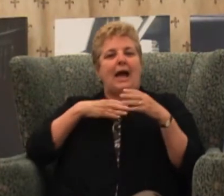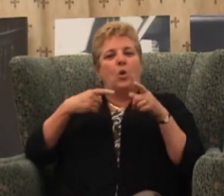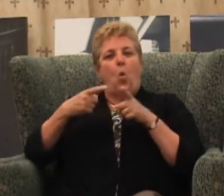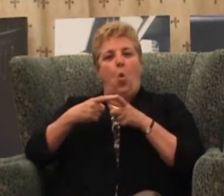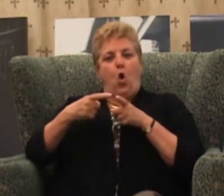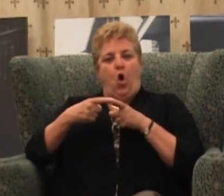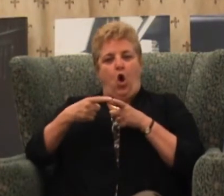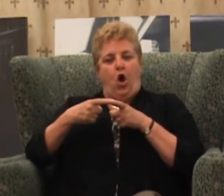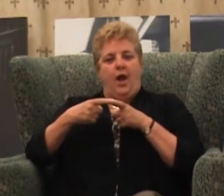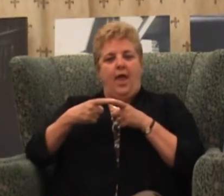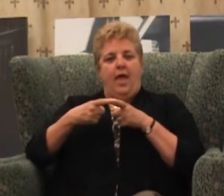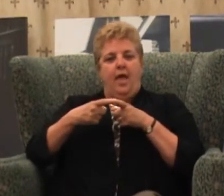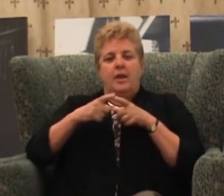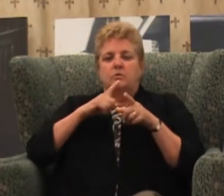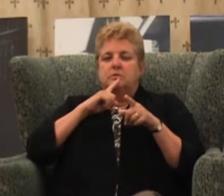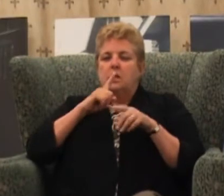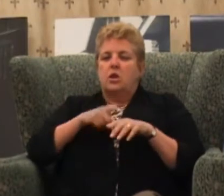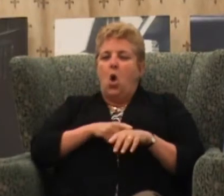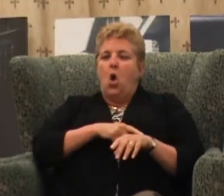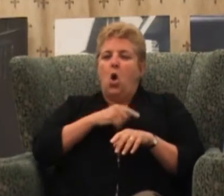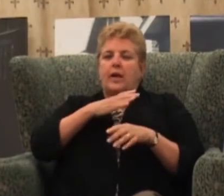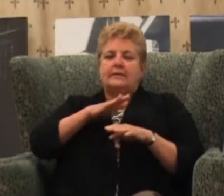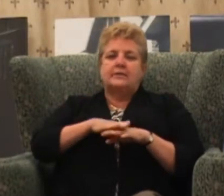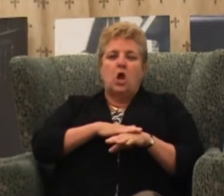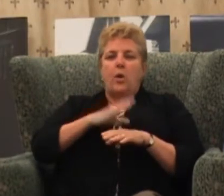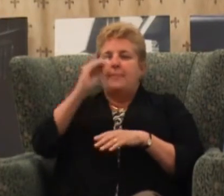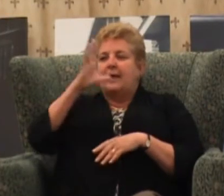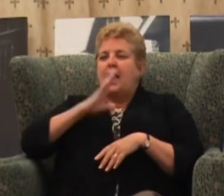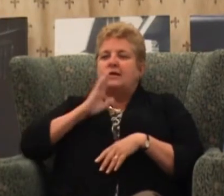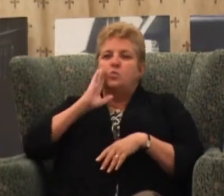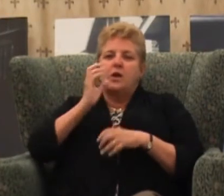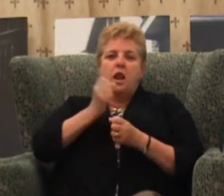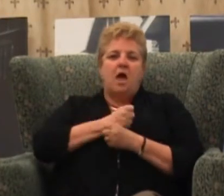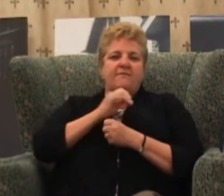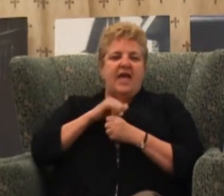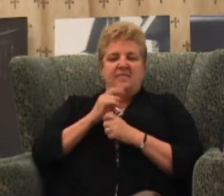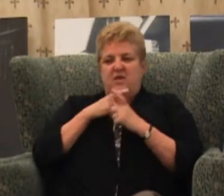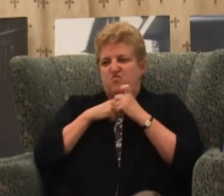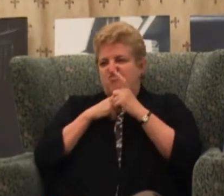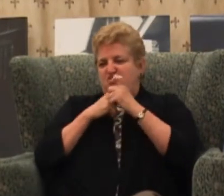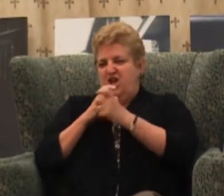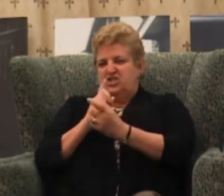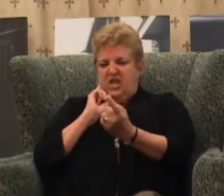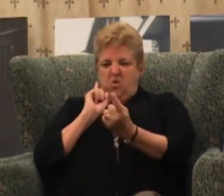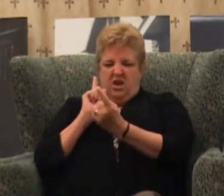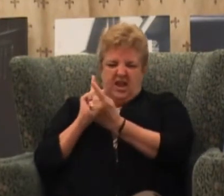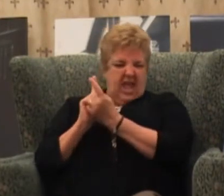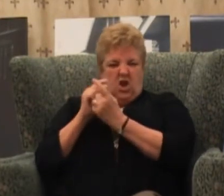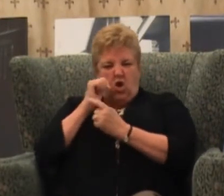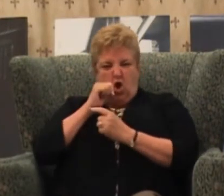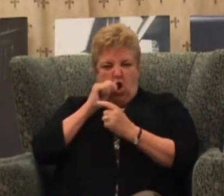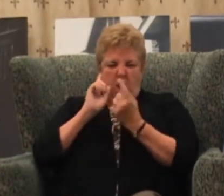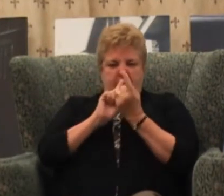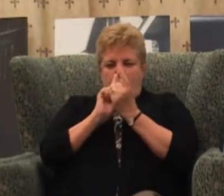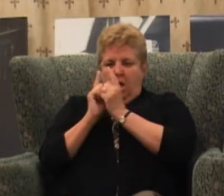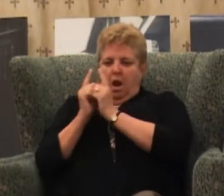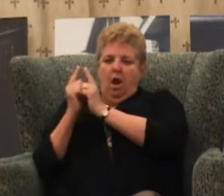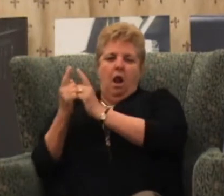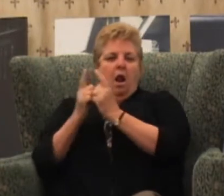guys loved when they would put that record on, because they would rush and they would get a girl and they would all get romantic. And they would be, man, they would put on Stay